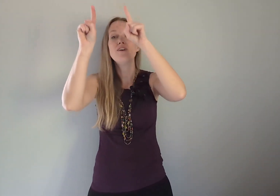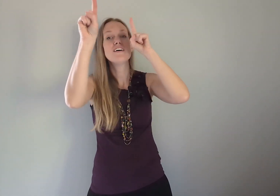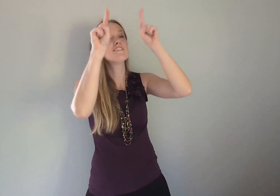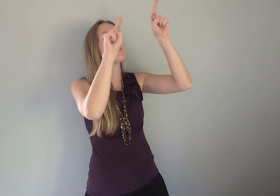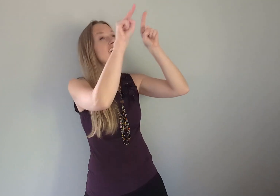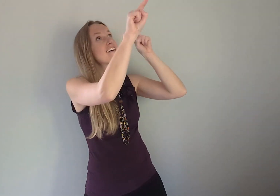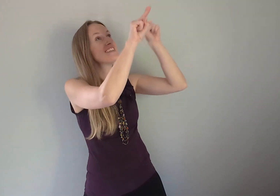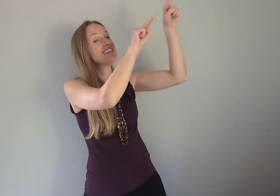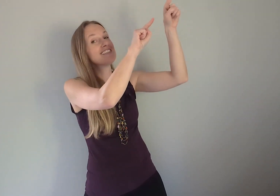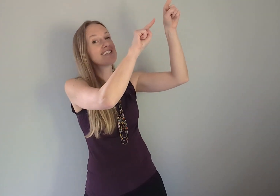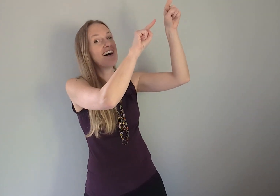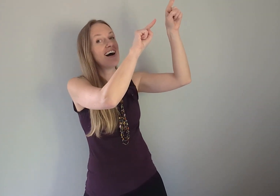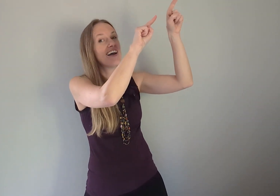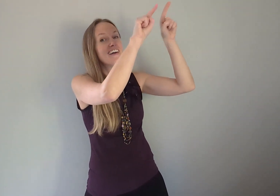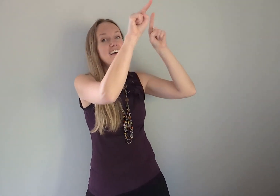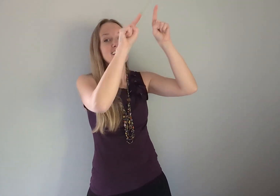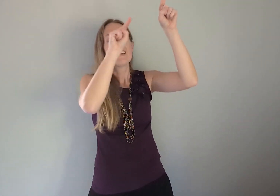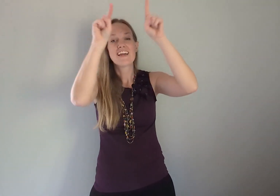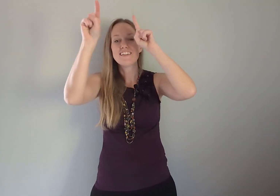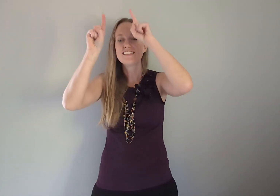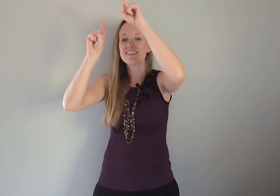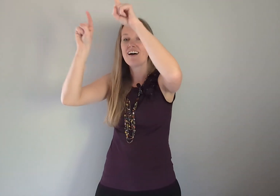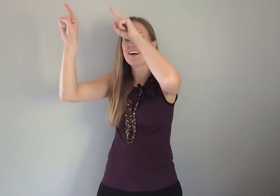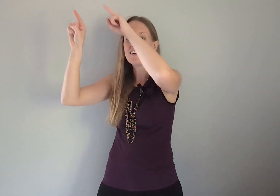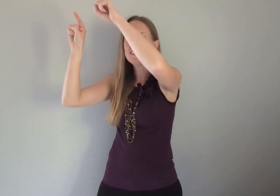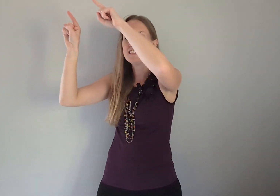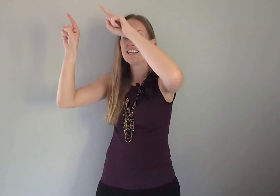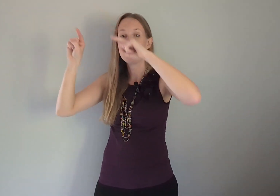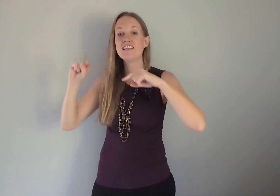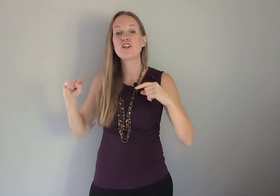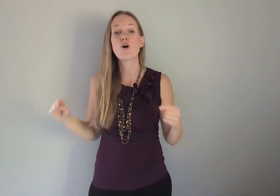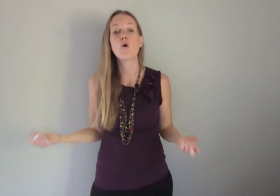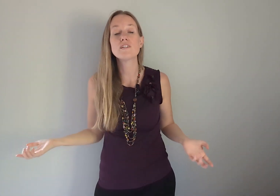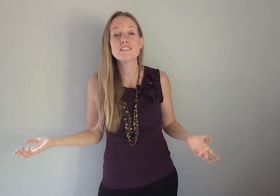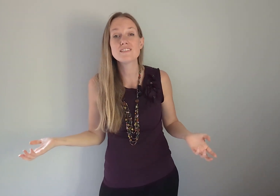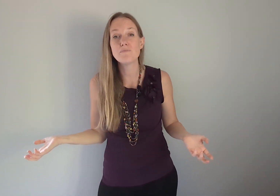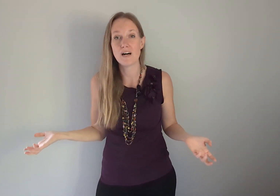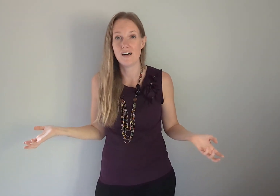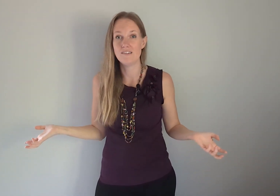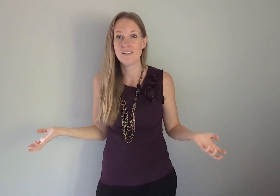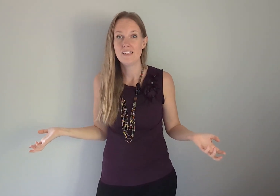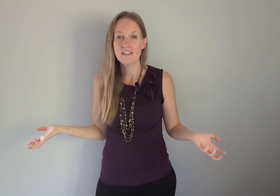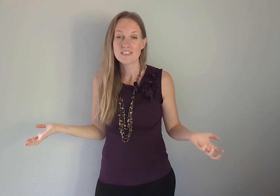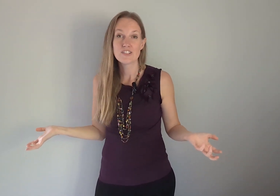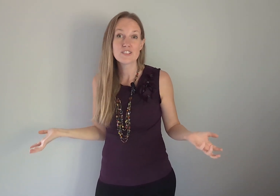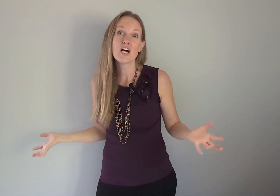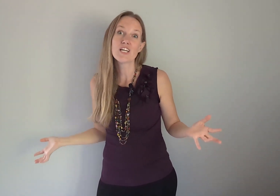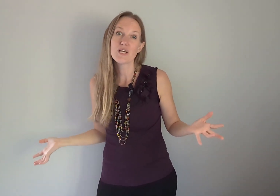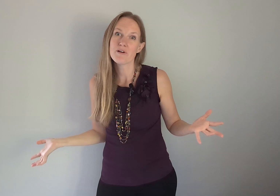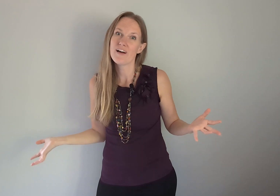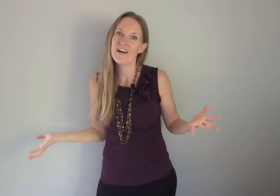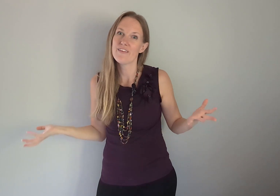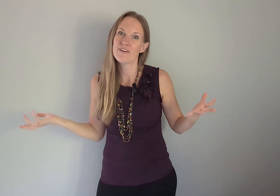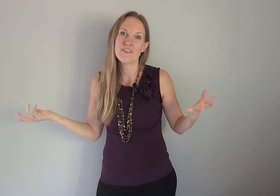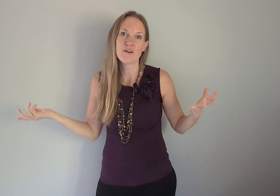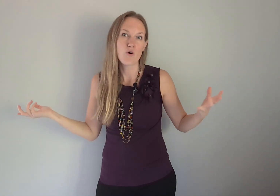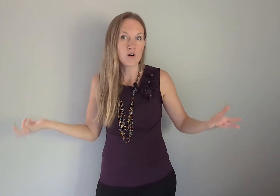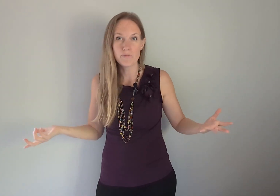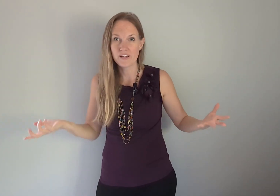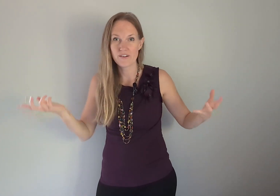all those stars in the sky. Okay? Stars in their courses above. So they're talking about how they're in their orbit or